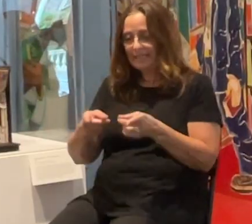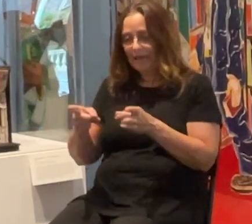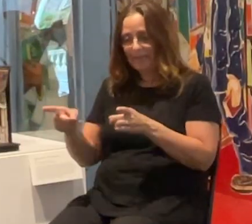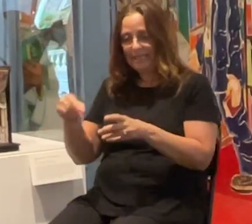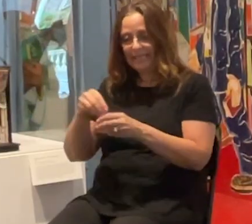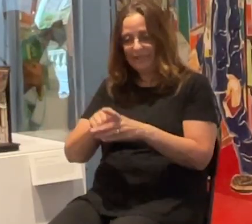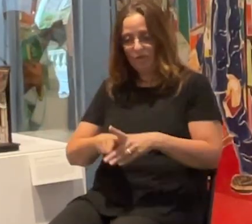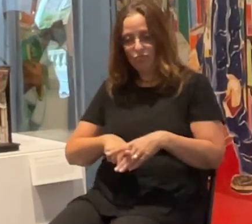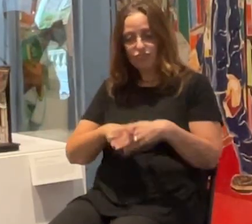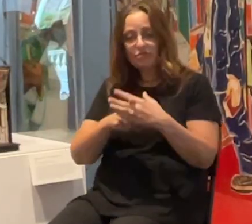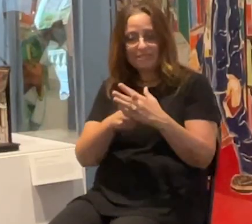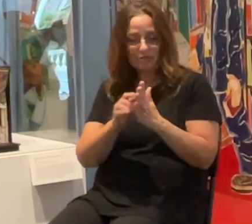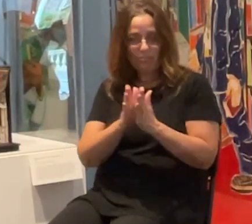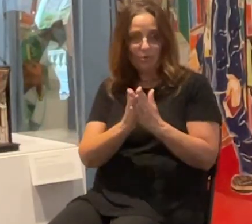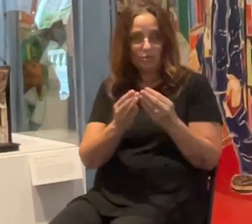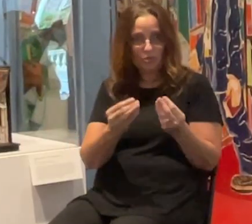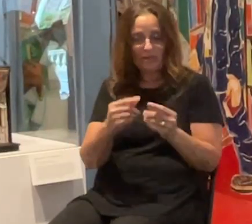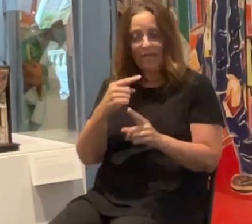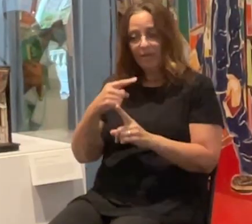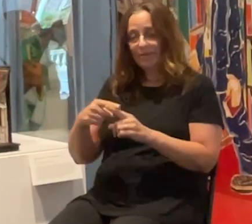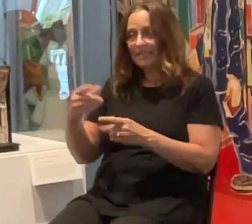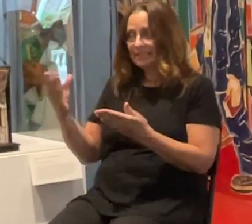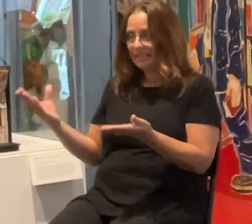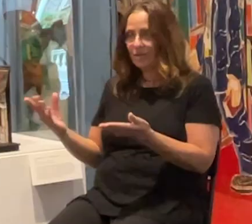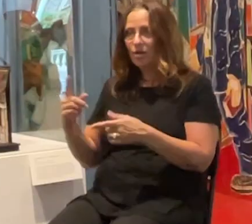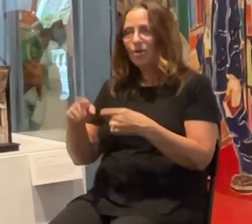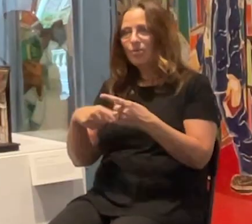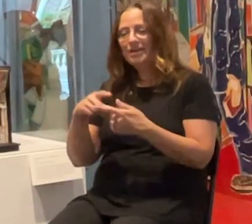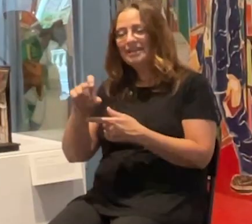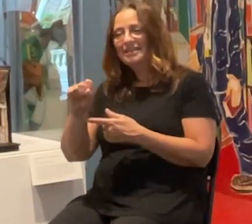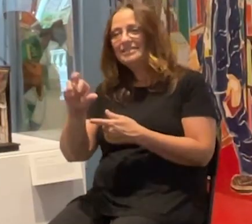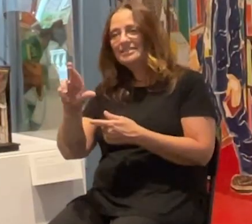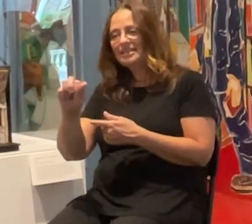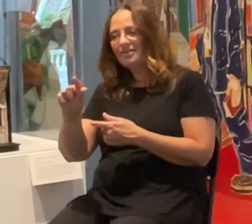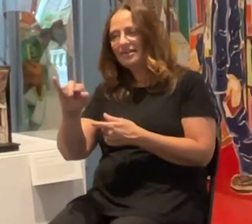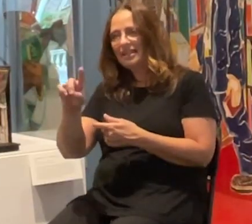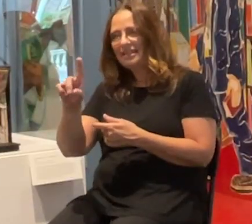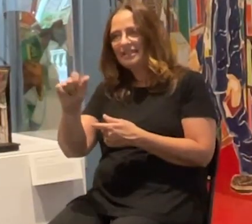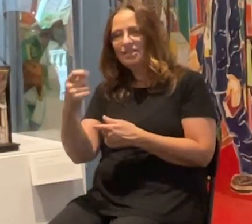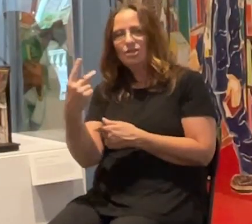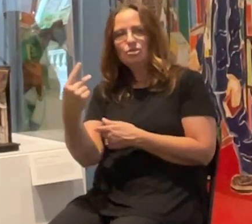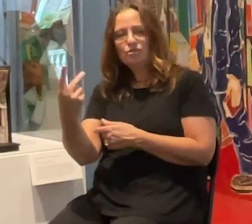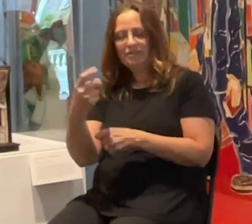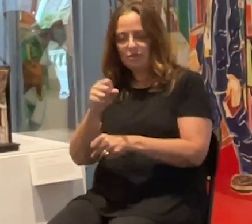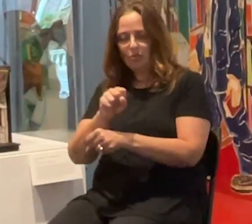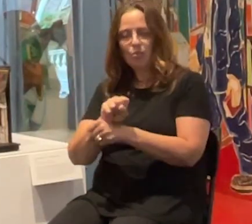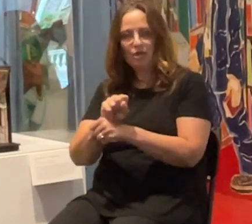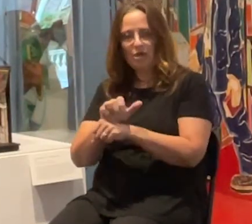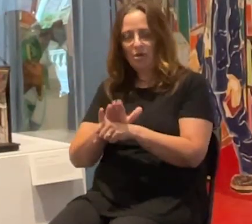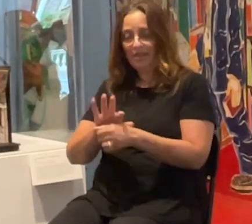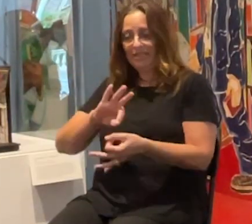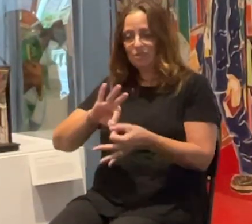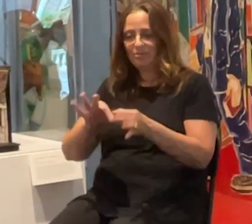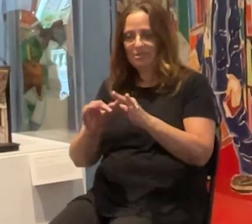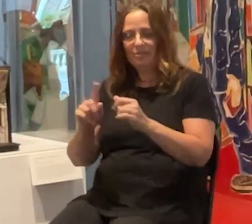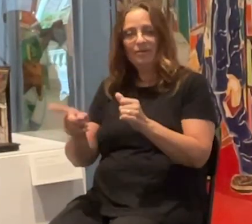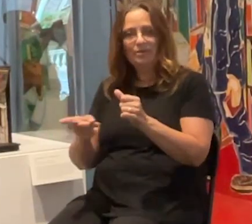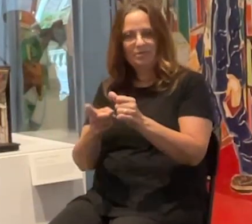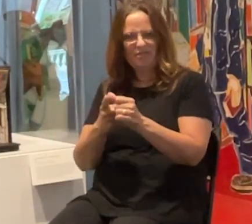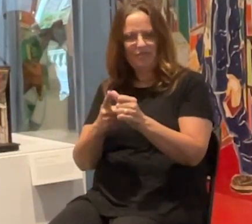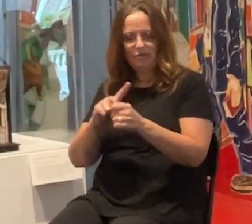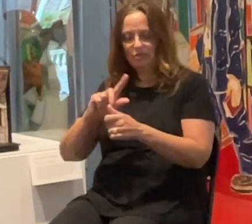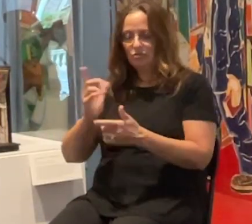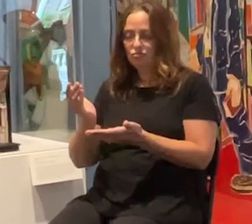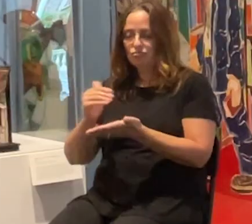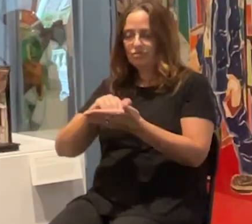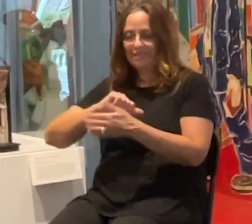bookstore, but also here, and when Sarah Linda and I were working on the interpretation when it was first reinstalled, one of the things we